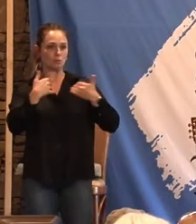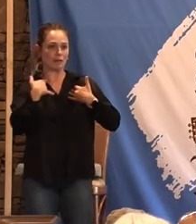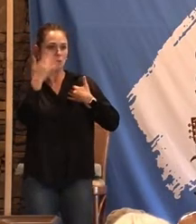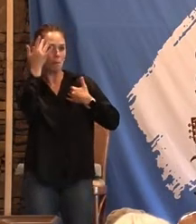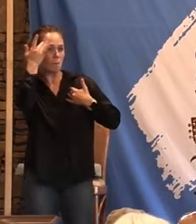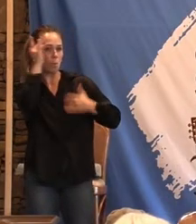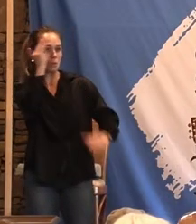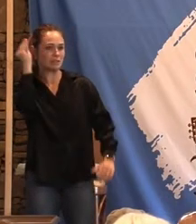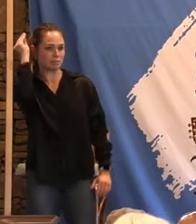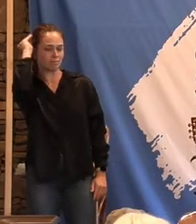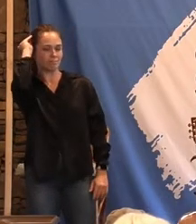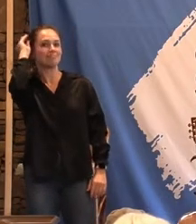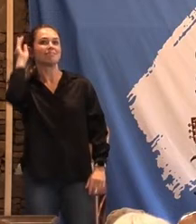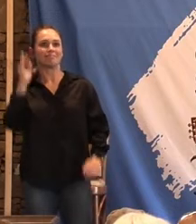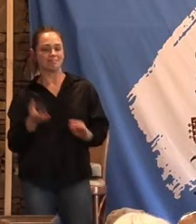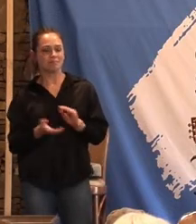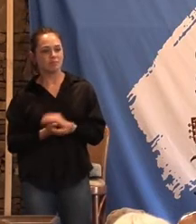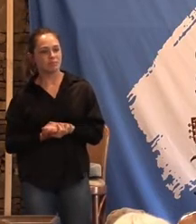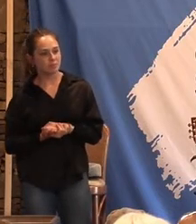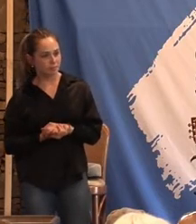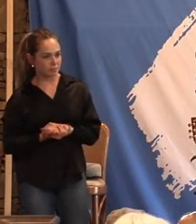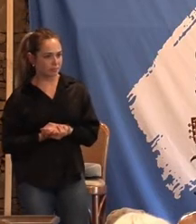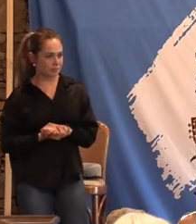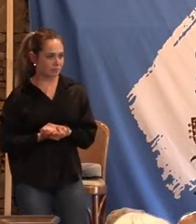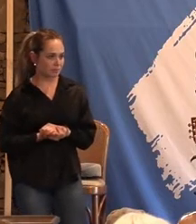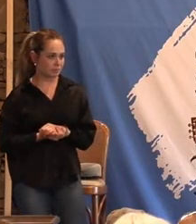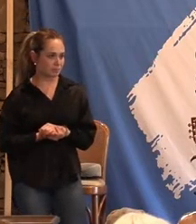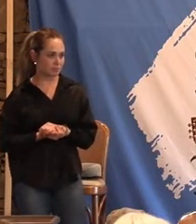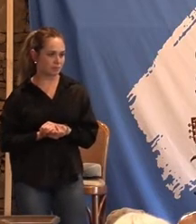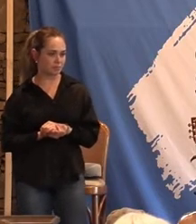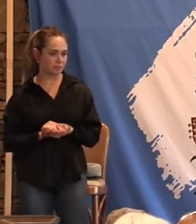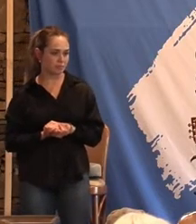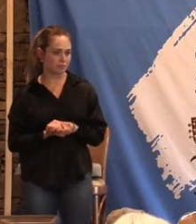some wisdom. So